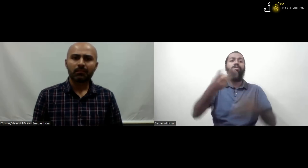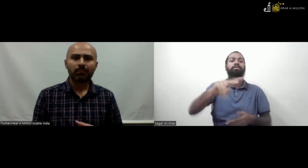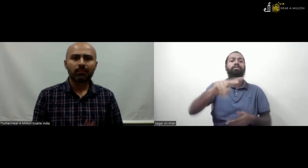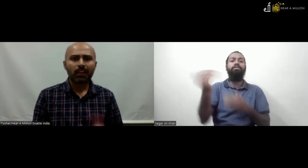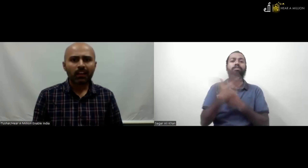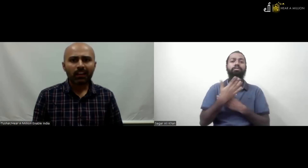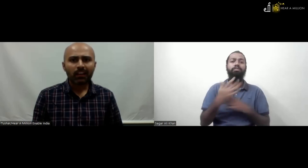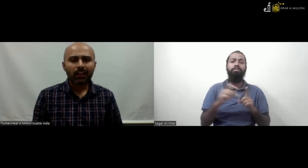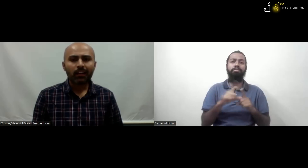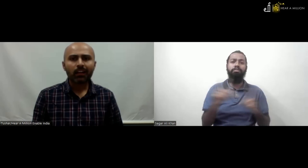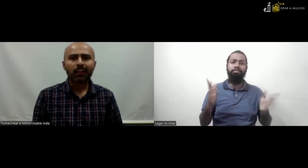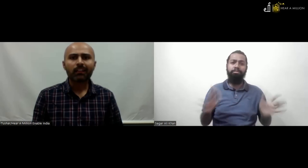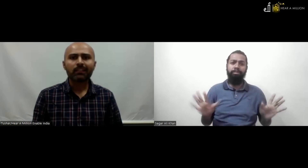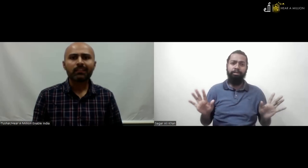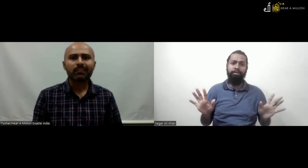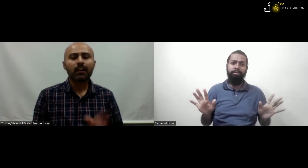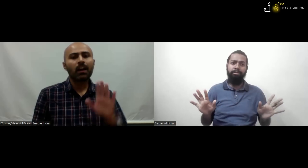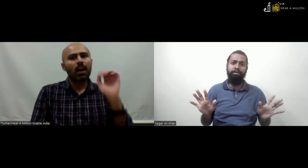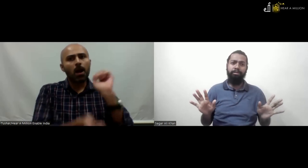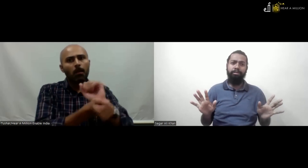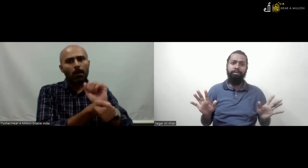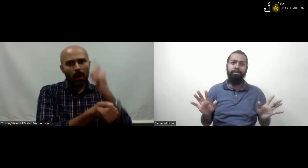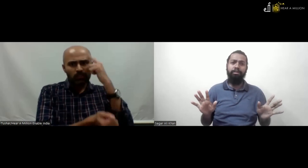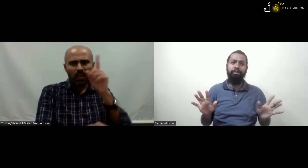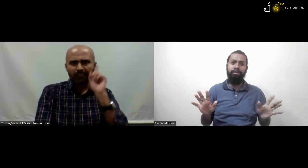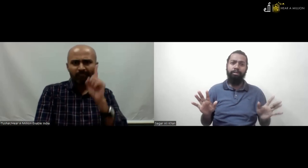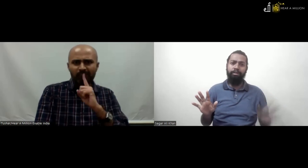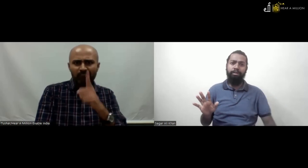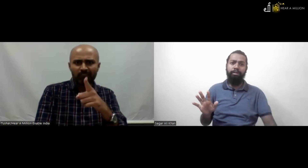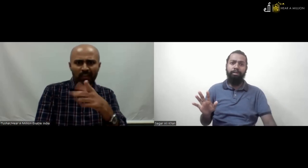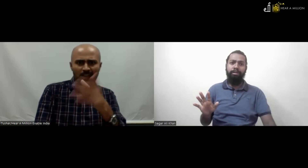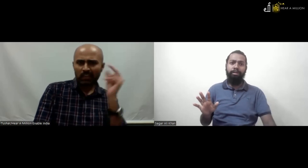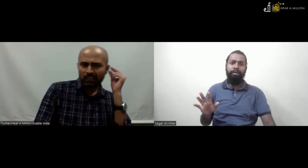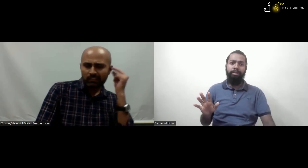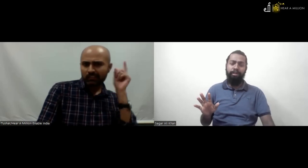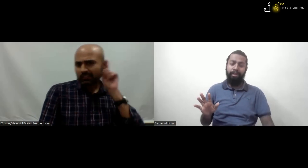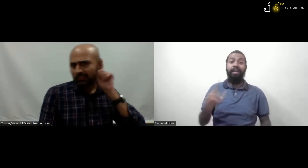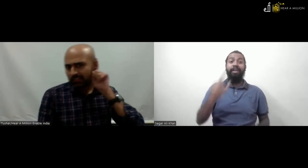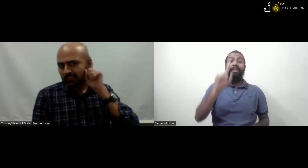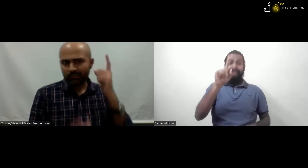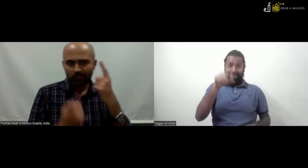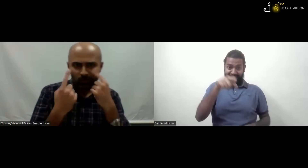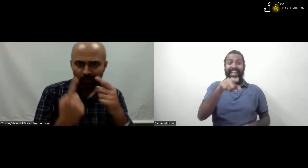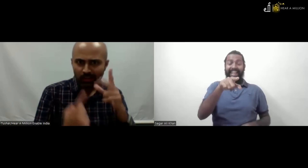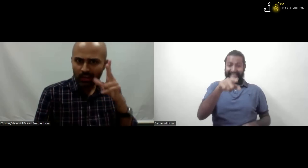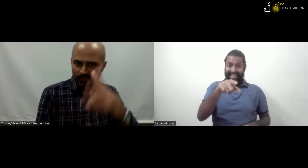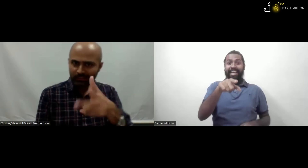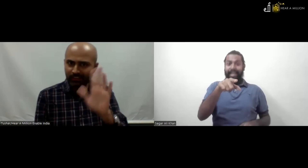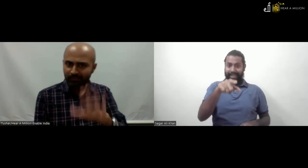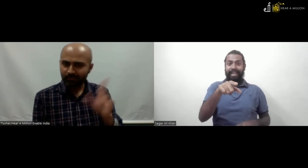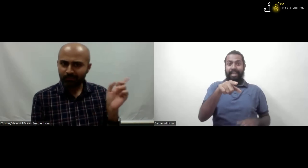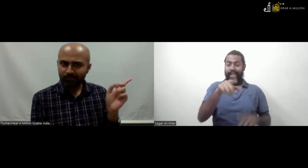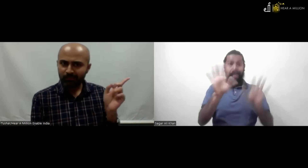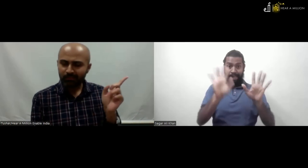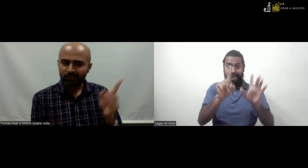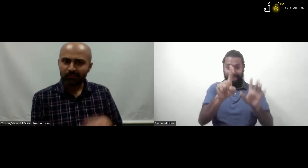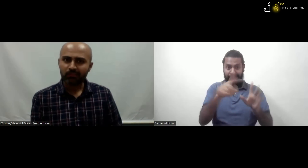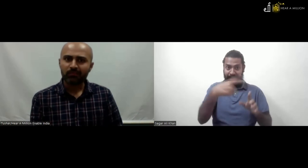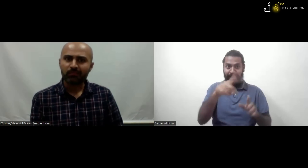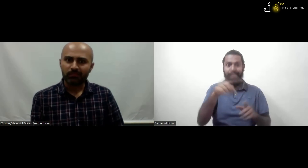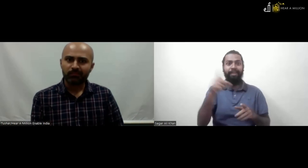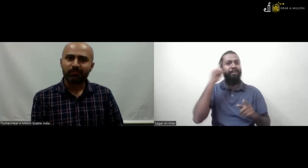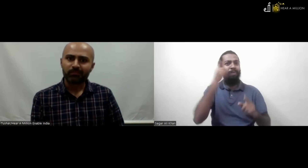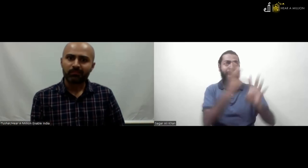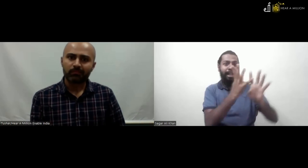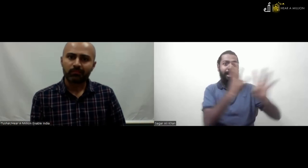height and he saw that I was great. I did very well. And he clarified, he approved. Tushar said that the police person did ask